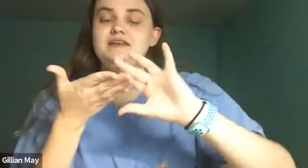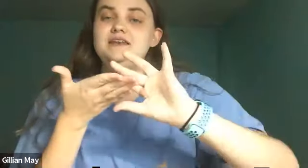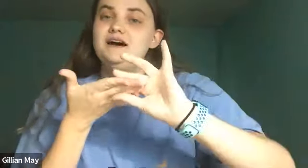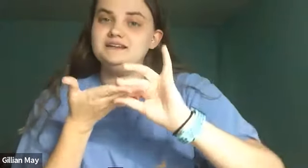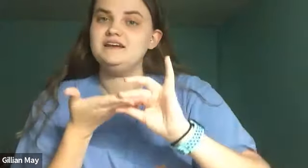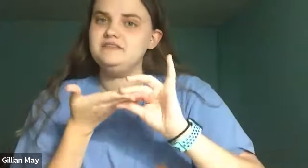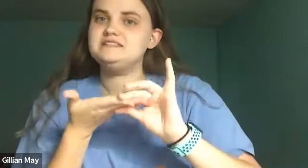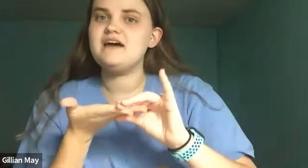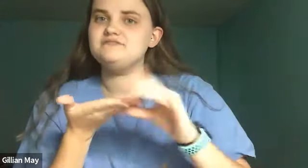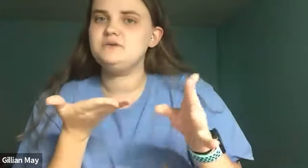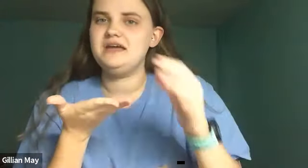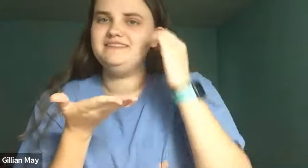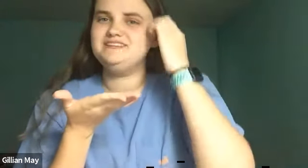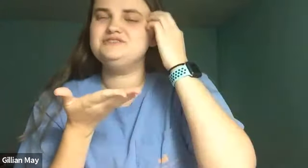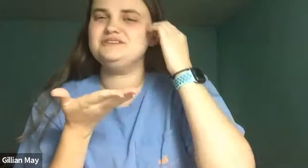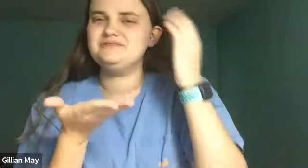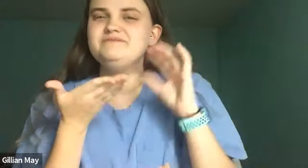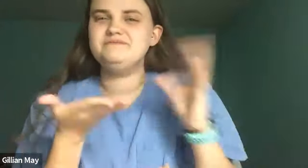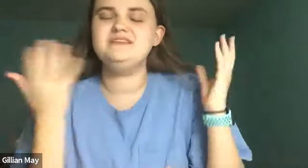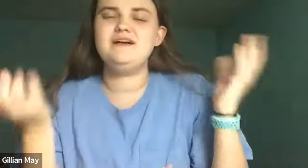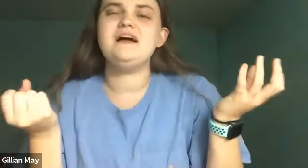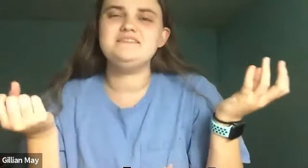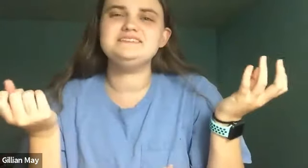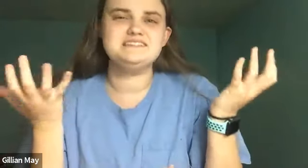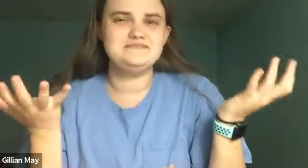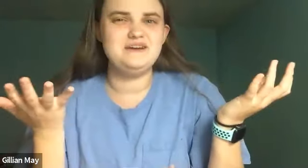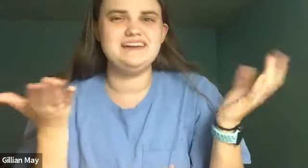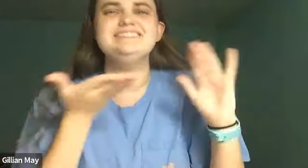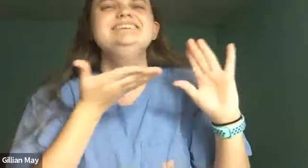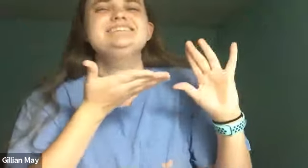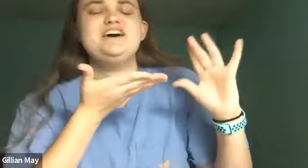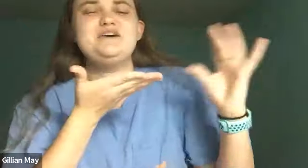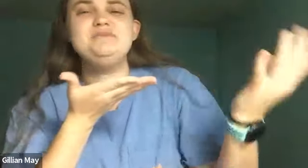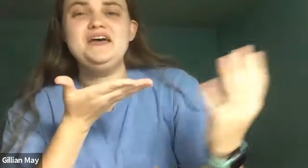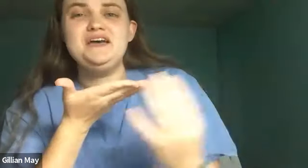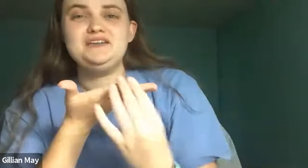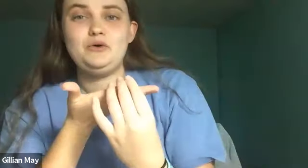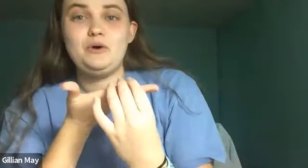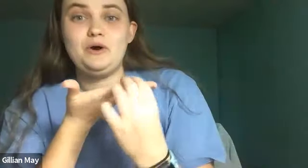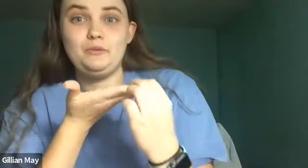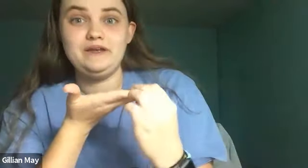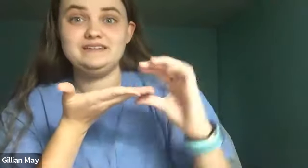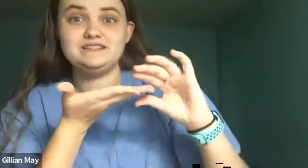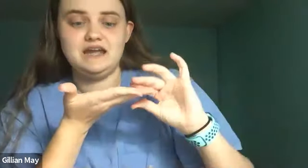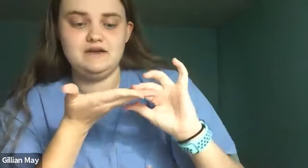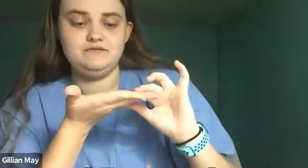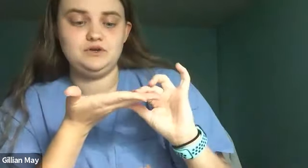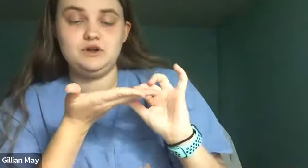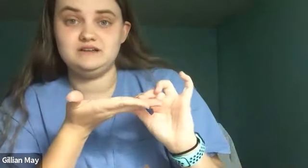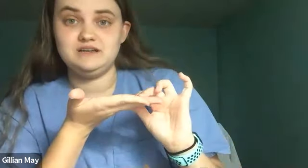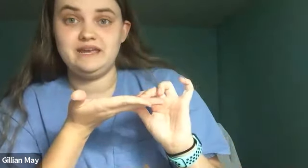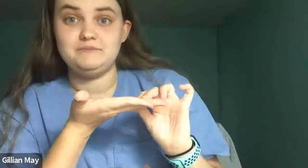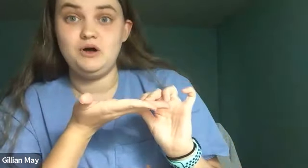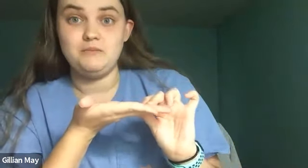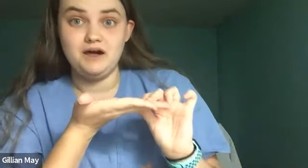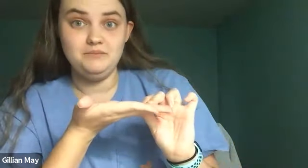again, these have 2 hands. These use a lot of these signs have 2 hands. So your week is going to have your non-dominant hand palm up.